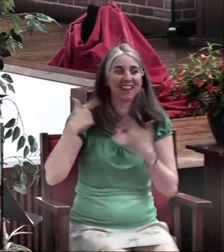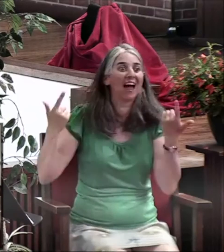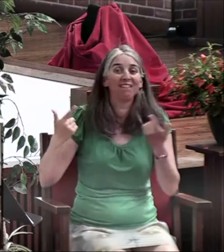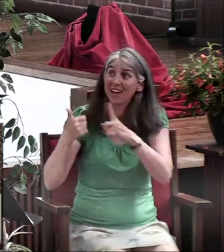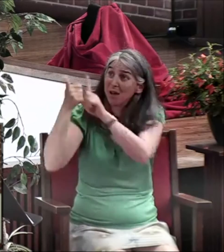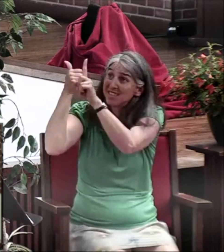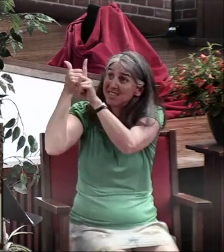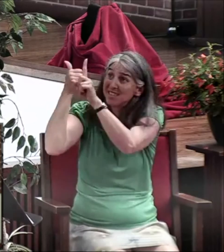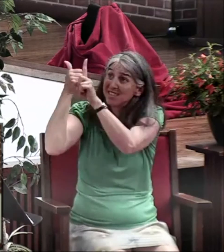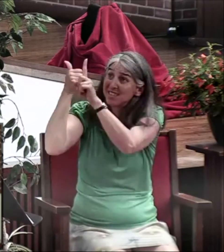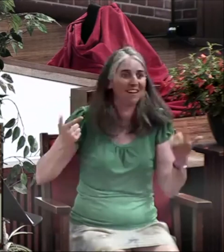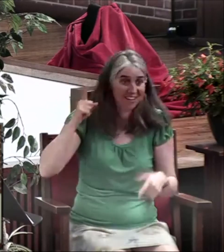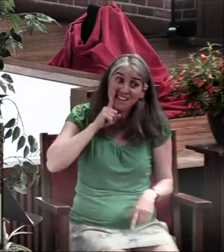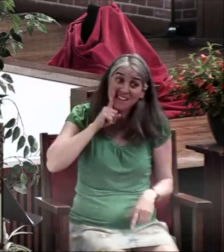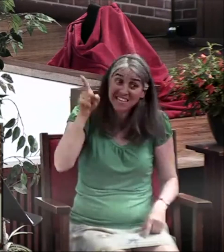is the life.